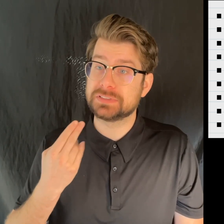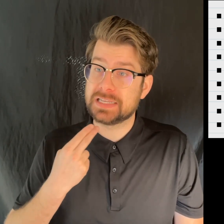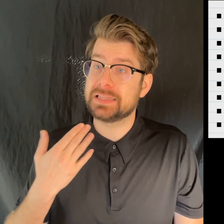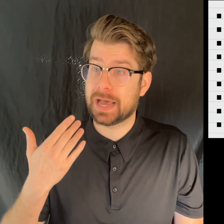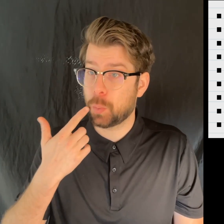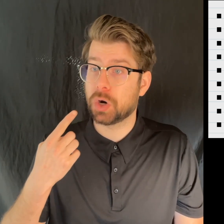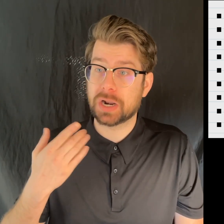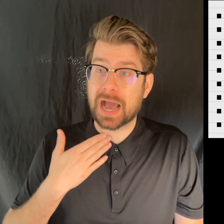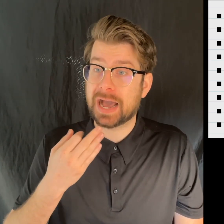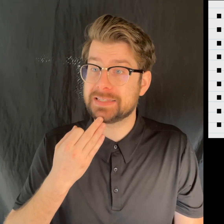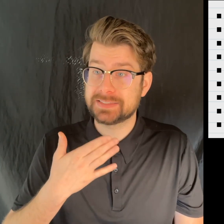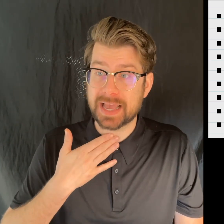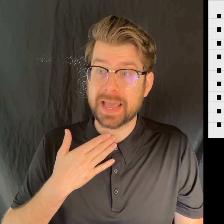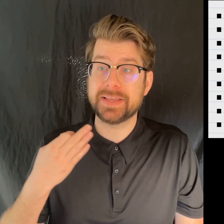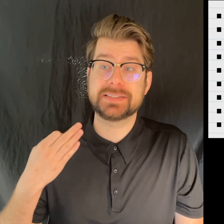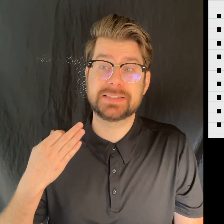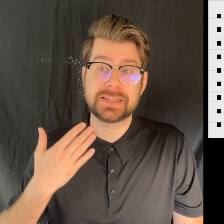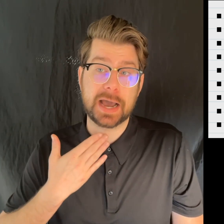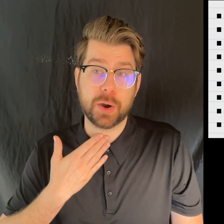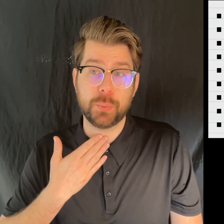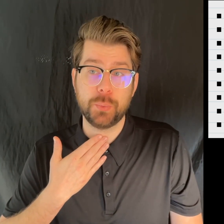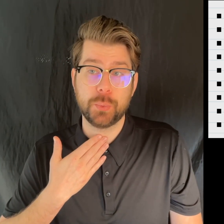in that word. I say sour,